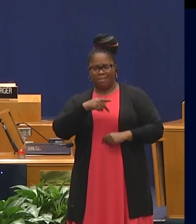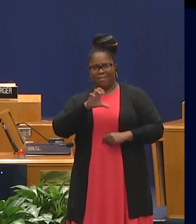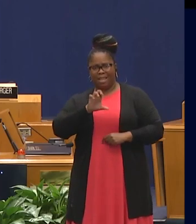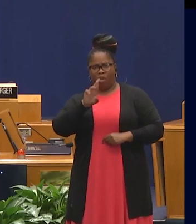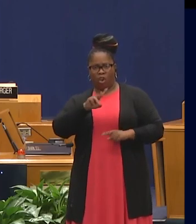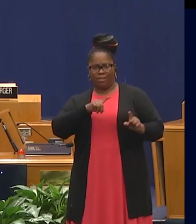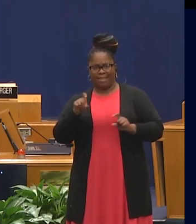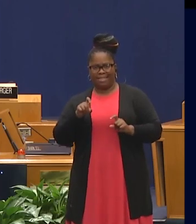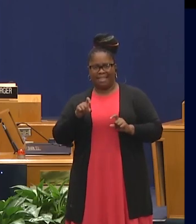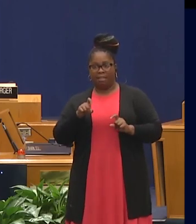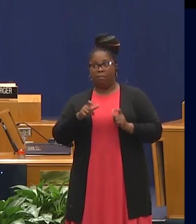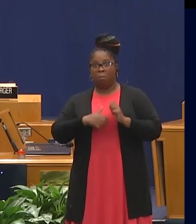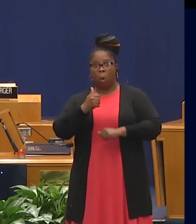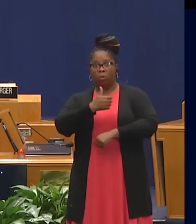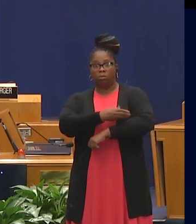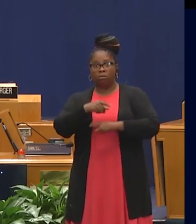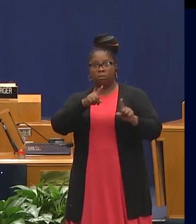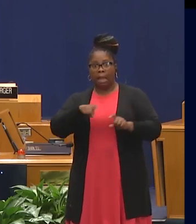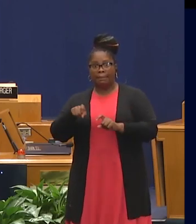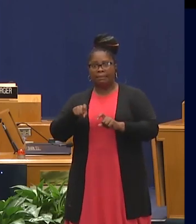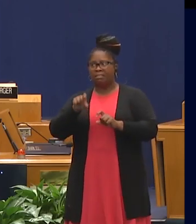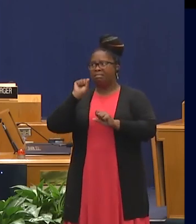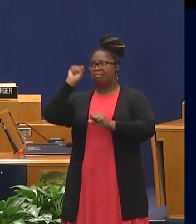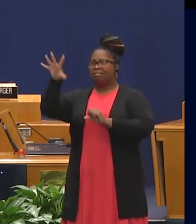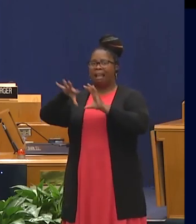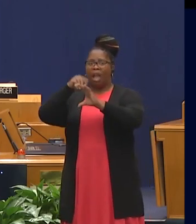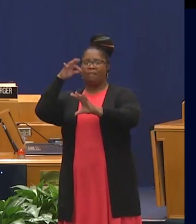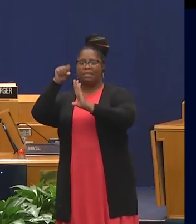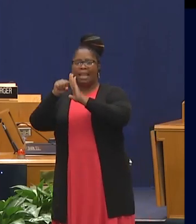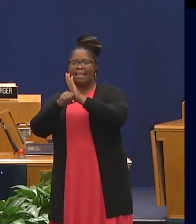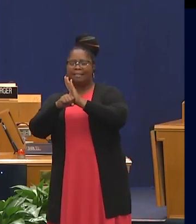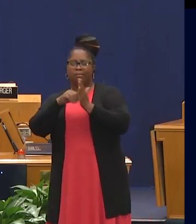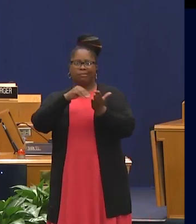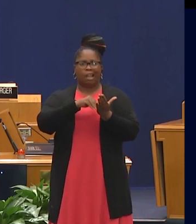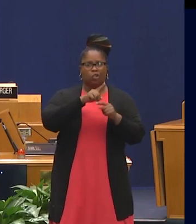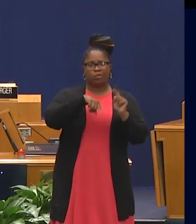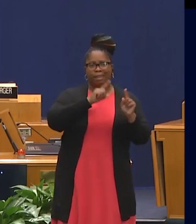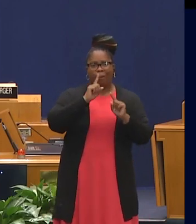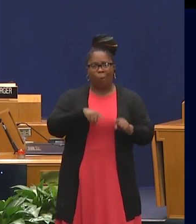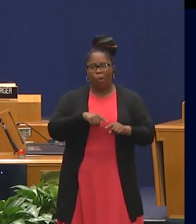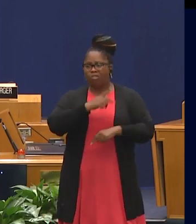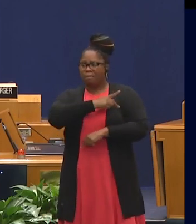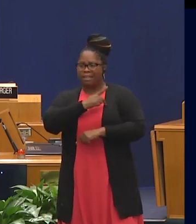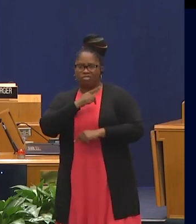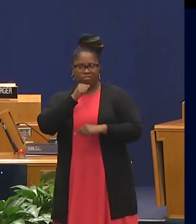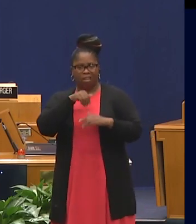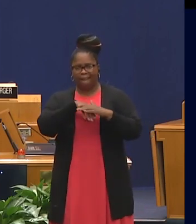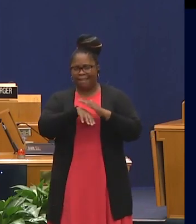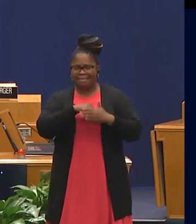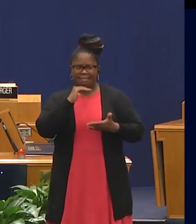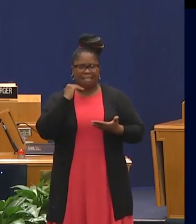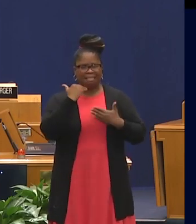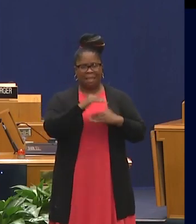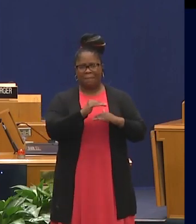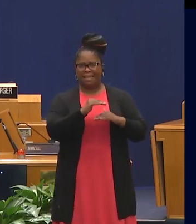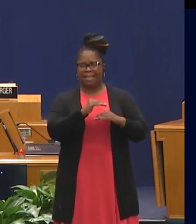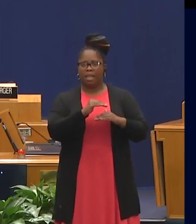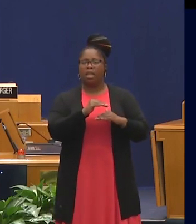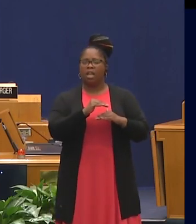state. Doctors couldn't order the tests, and patients had very little access. Over the ensuing weeks, we built an enormous